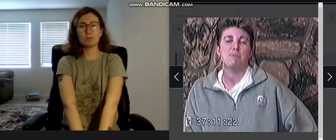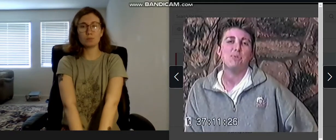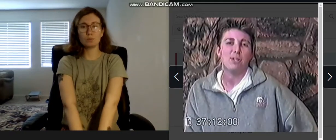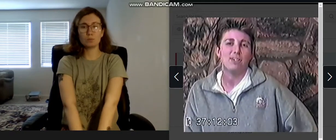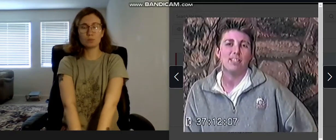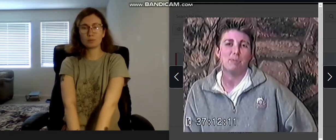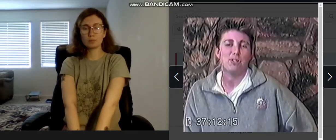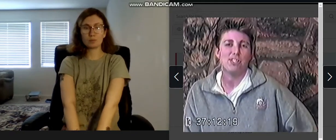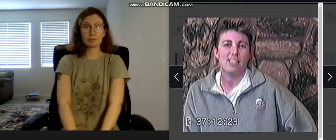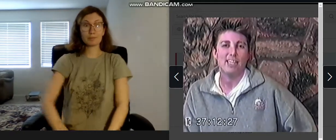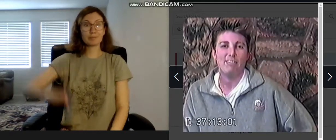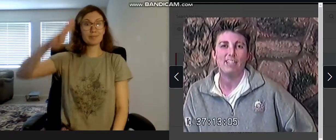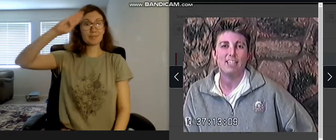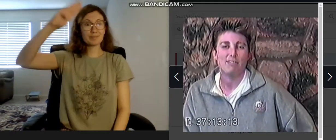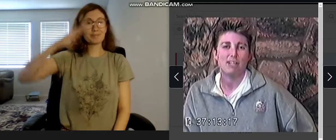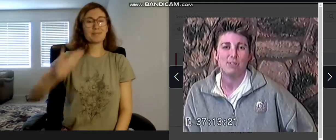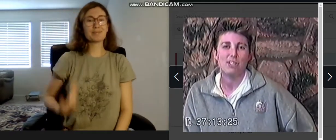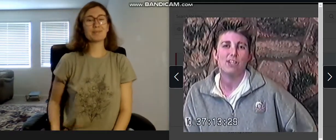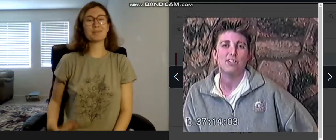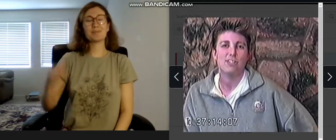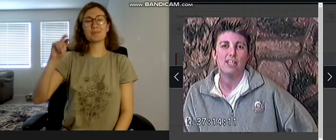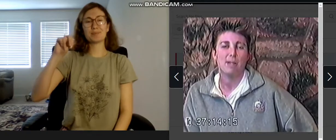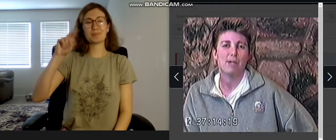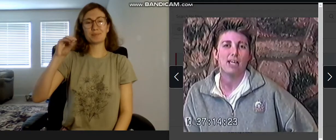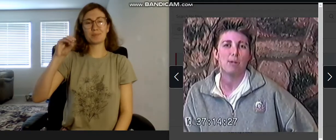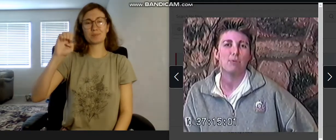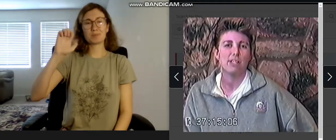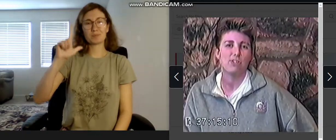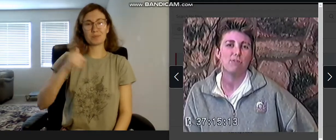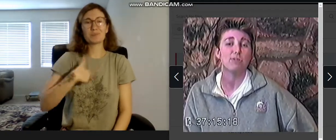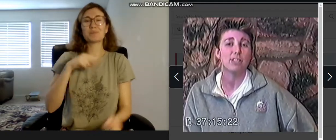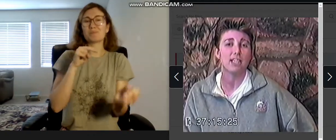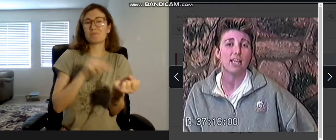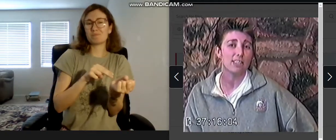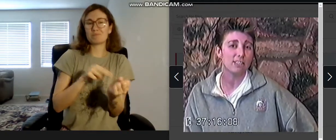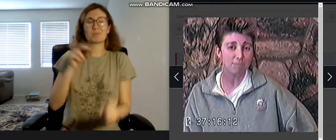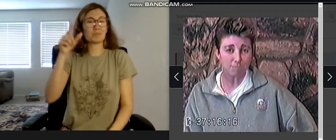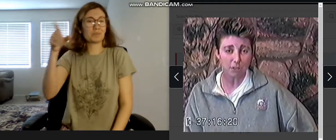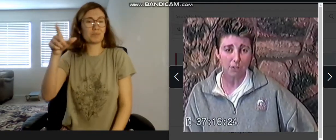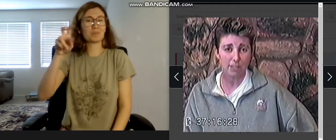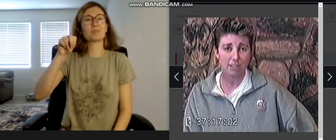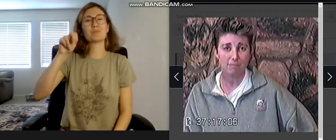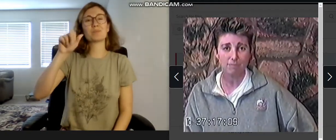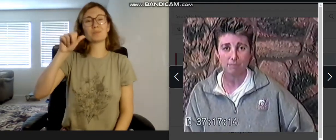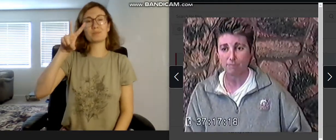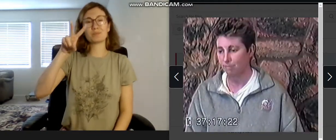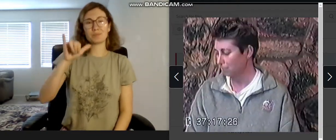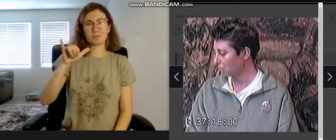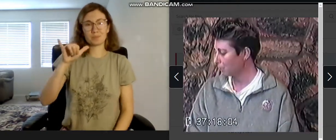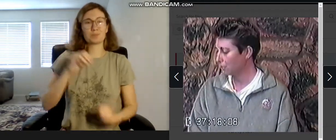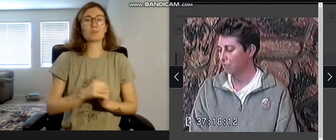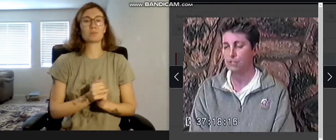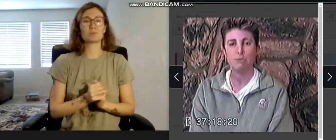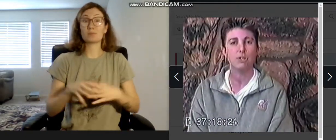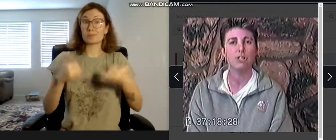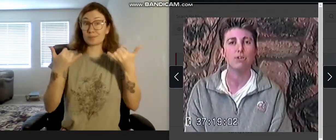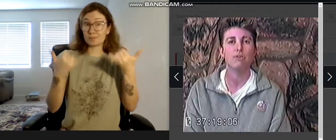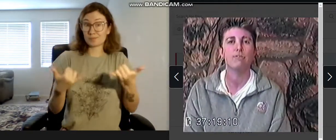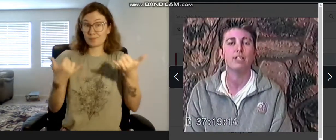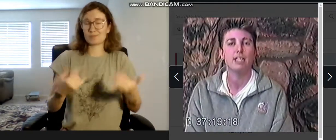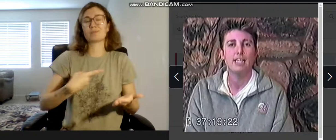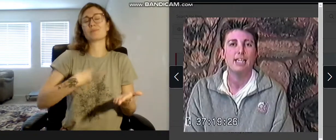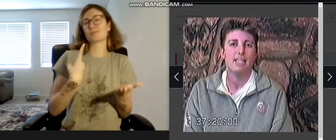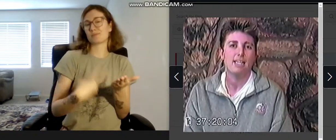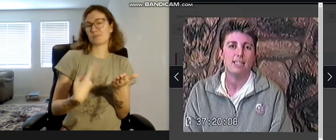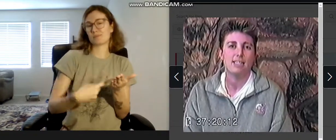Hi, my name's Noelle and I'm a nurse in the Navy, and I've come to talk to you today about a couple of things you've learned in class already. The first thing we're going to go